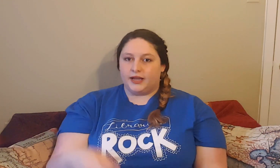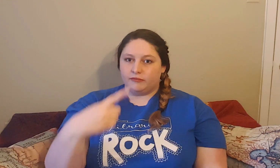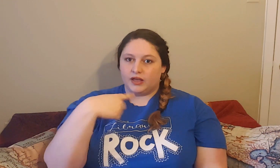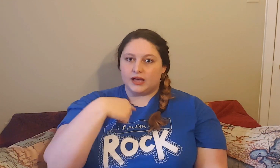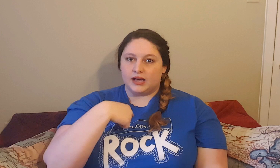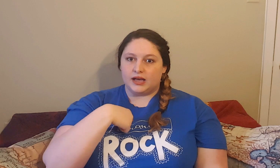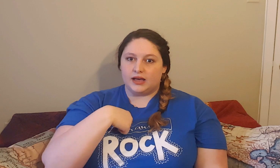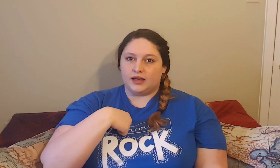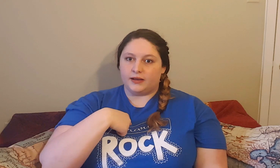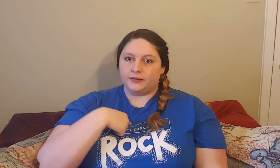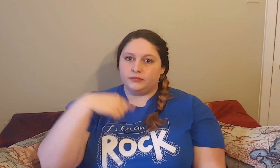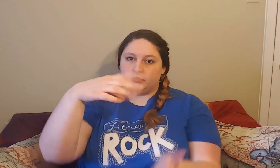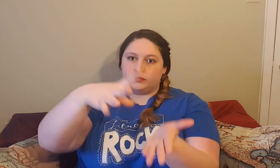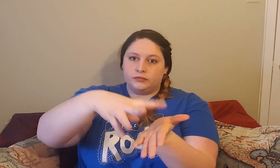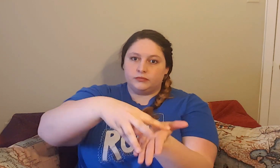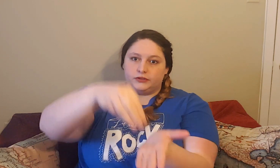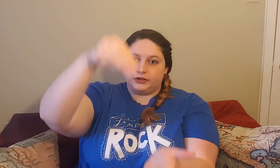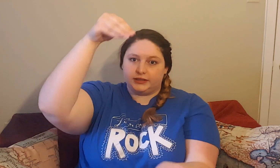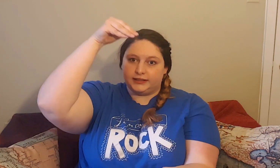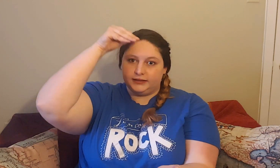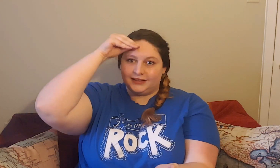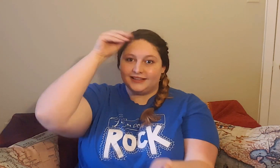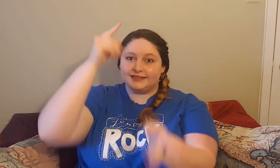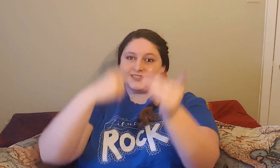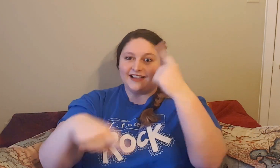time, I'm learning sign.